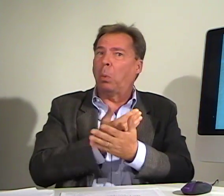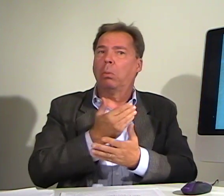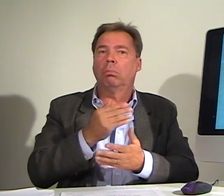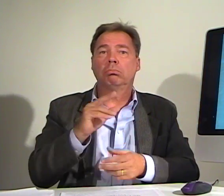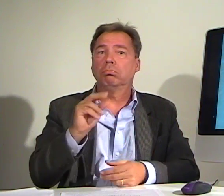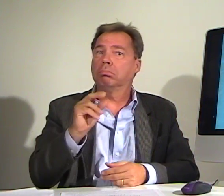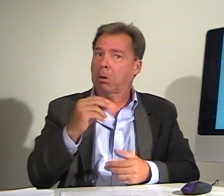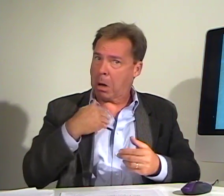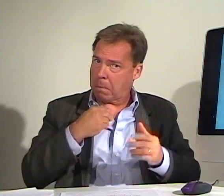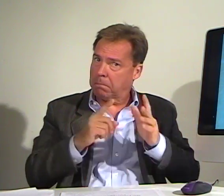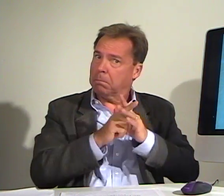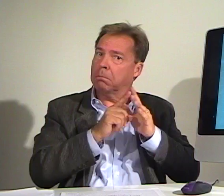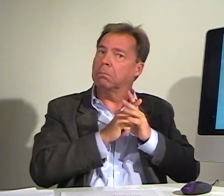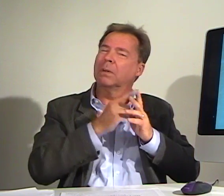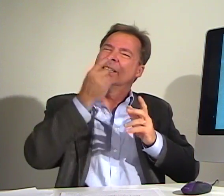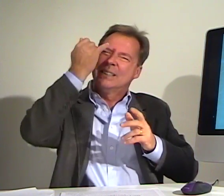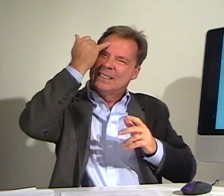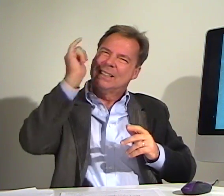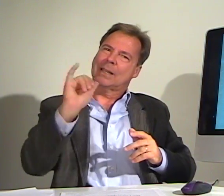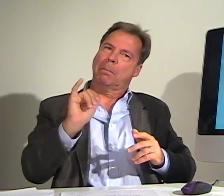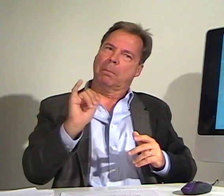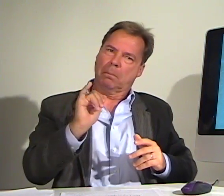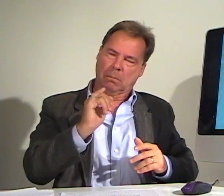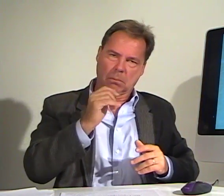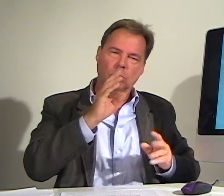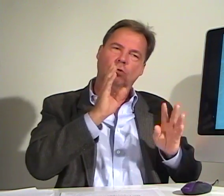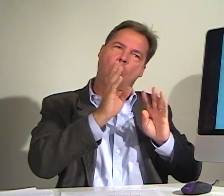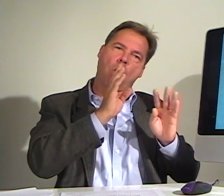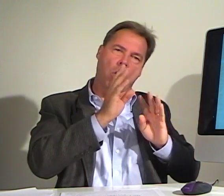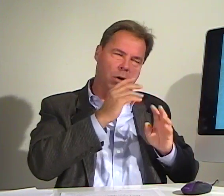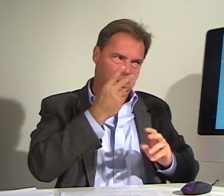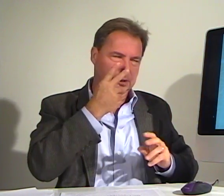seen in the history of deaf individuals.